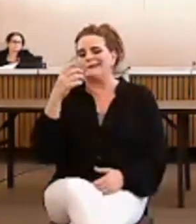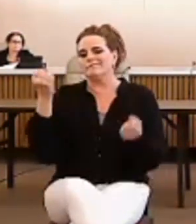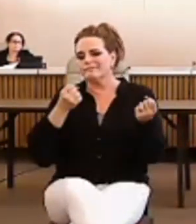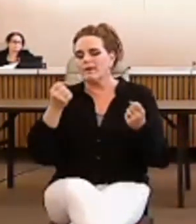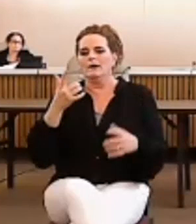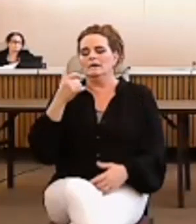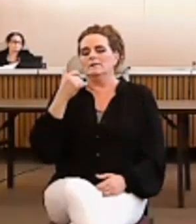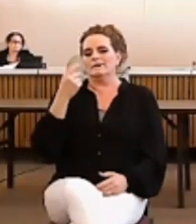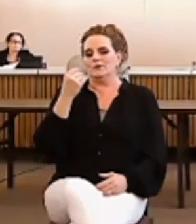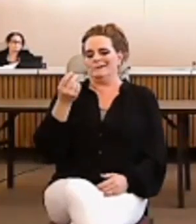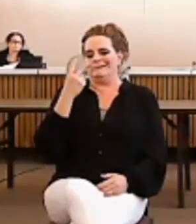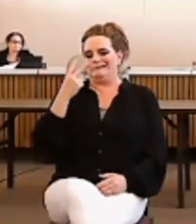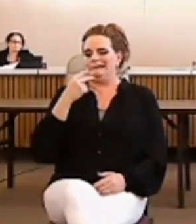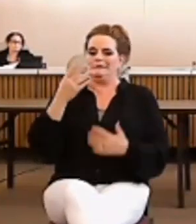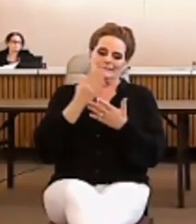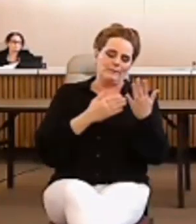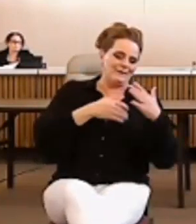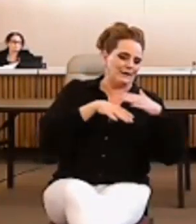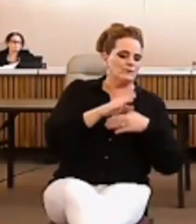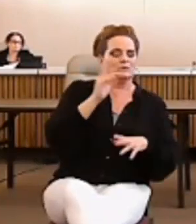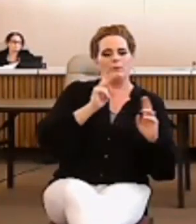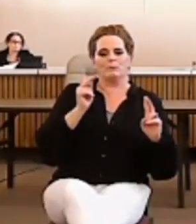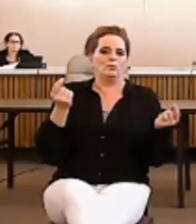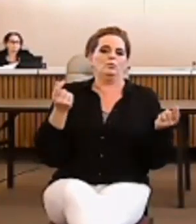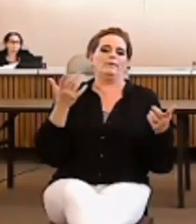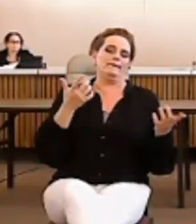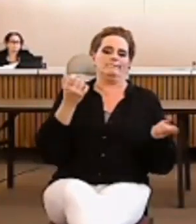would be like you see with some of the entrances at the mall. People